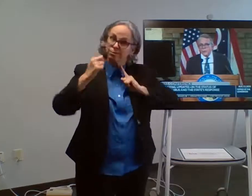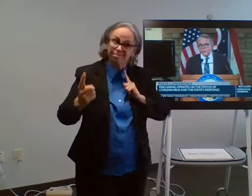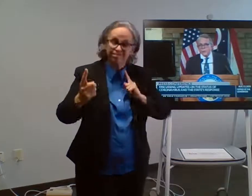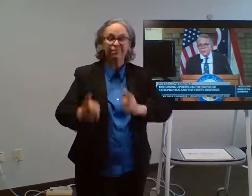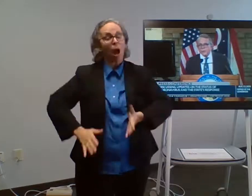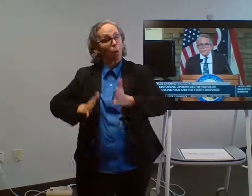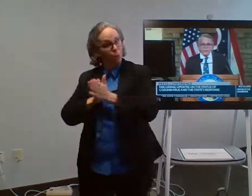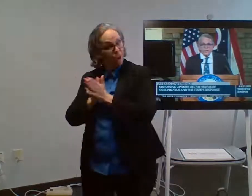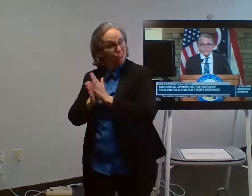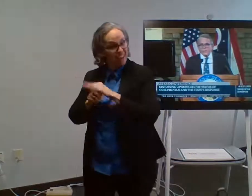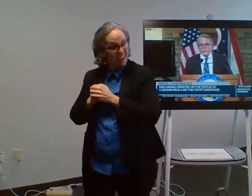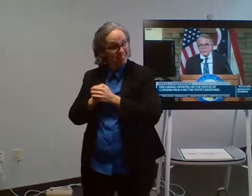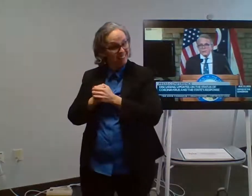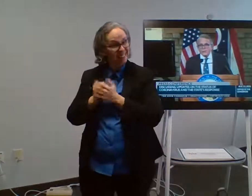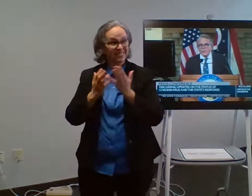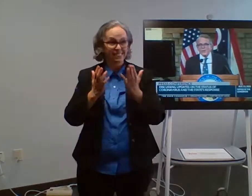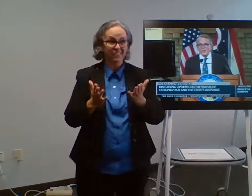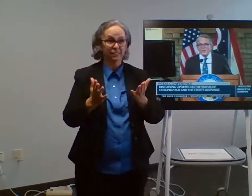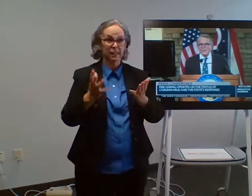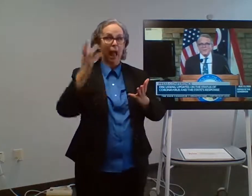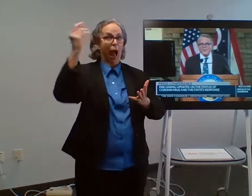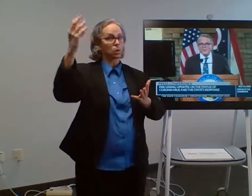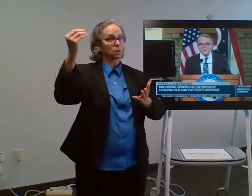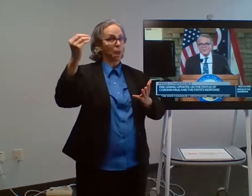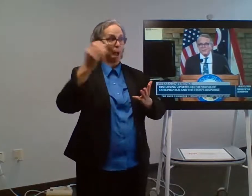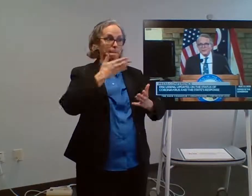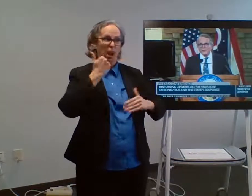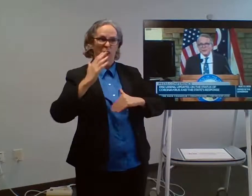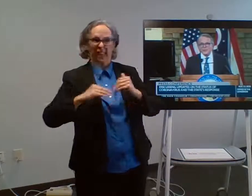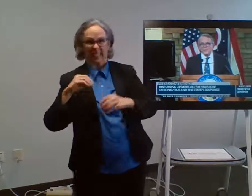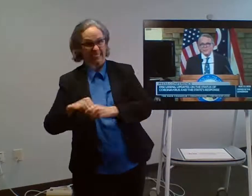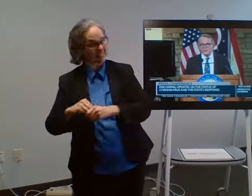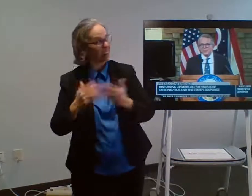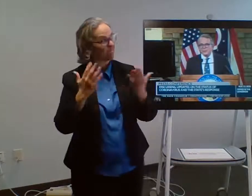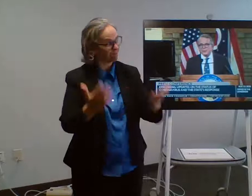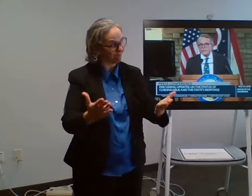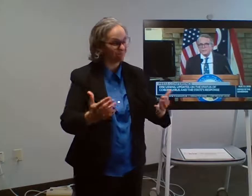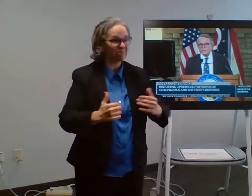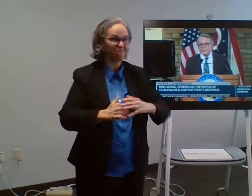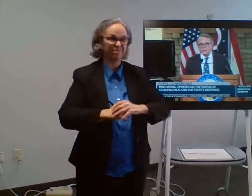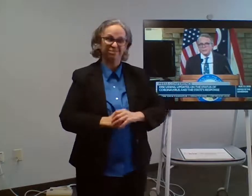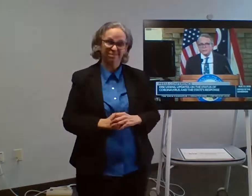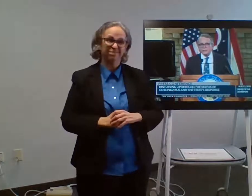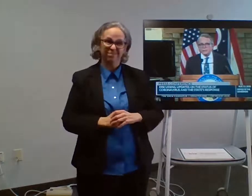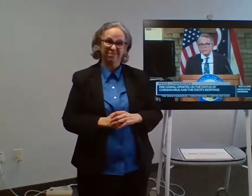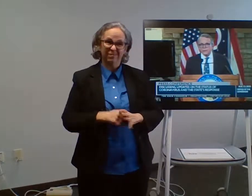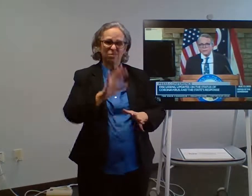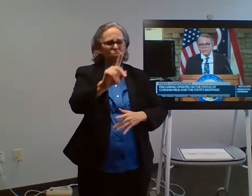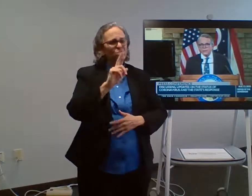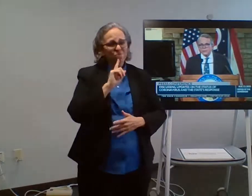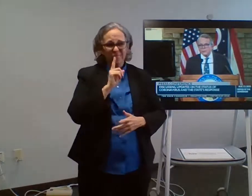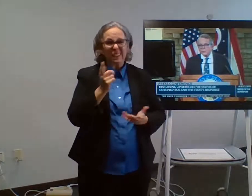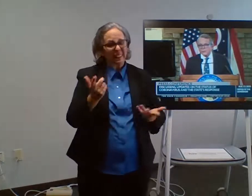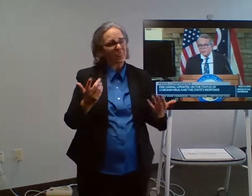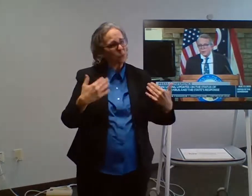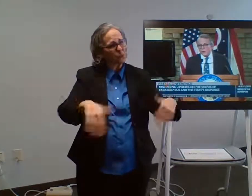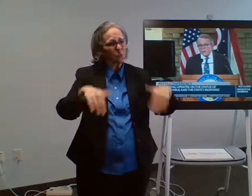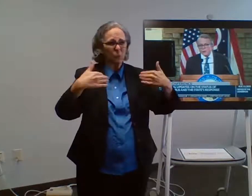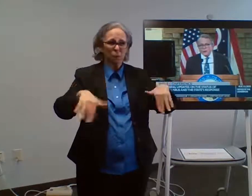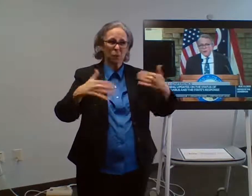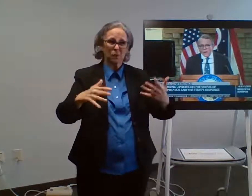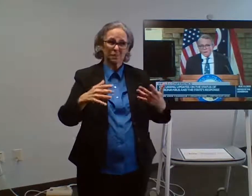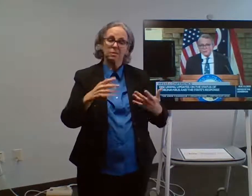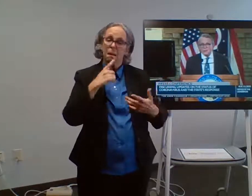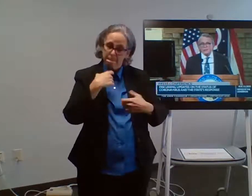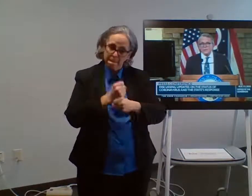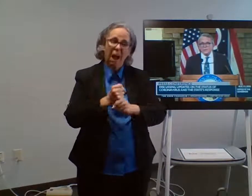hands, stay outside as much as you can. Those are all things that really certainly make a difference. But stay away from